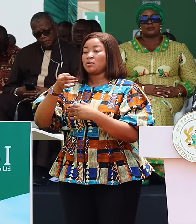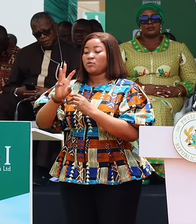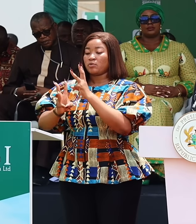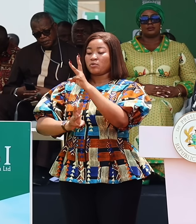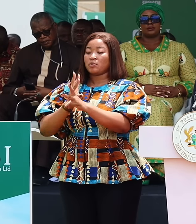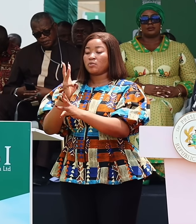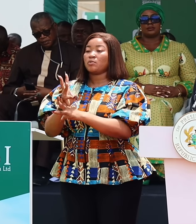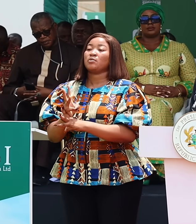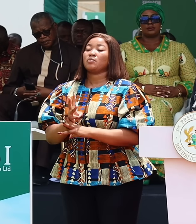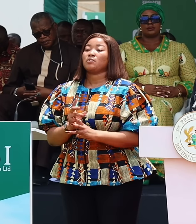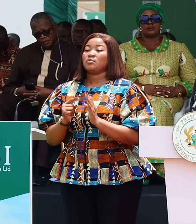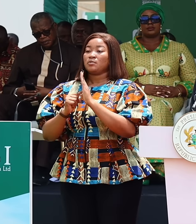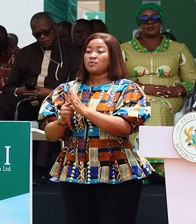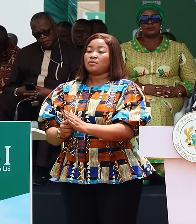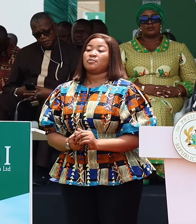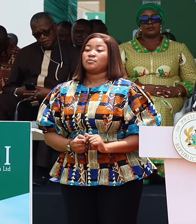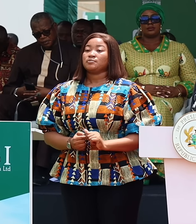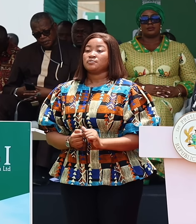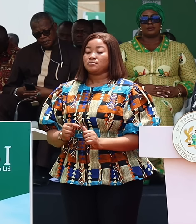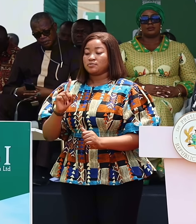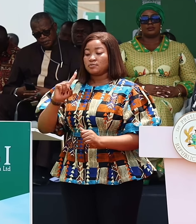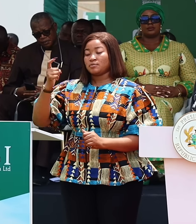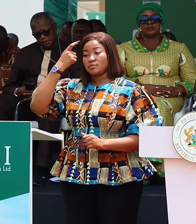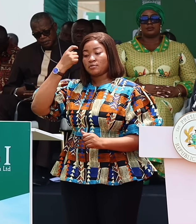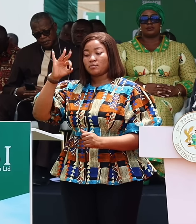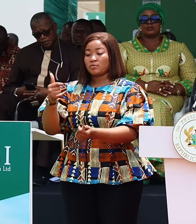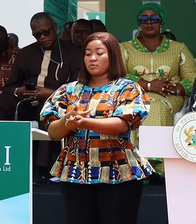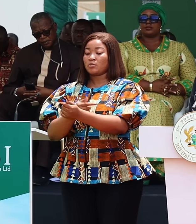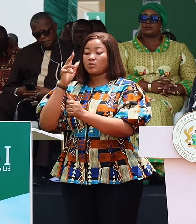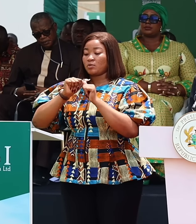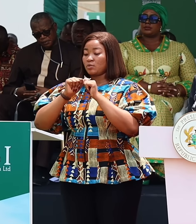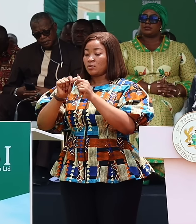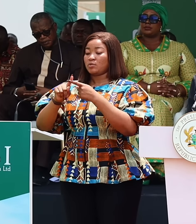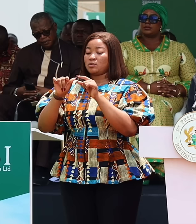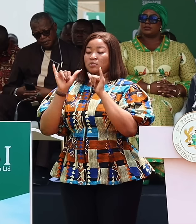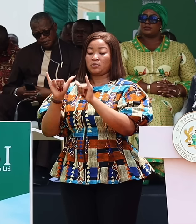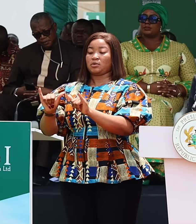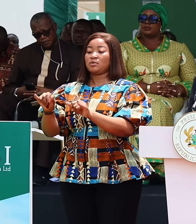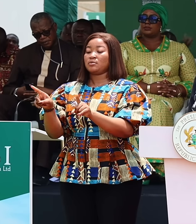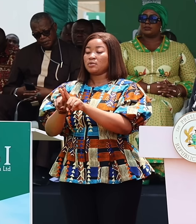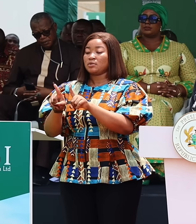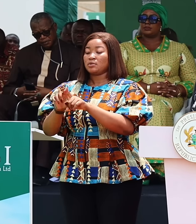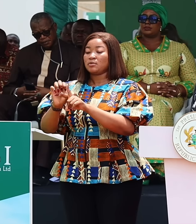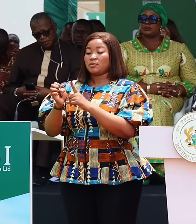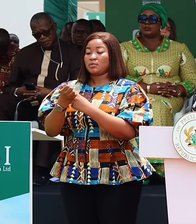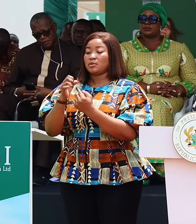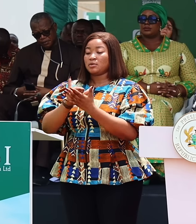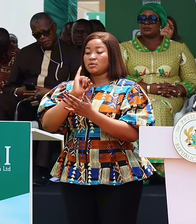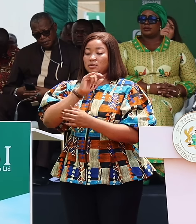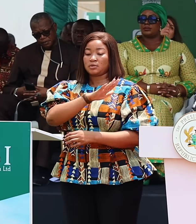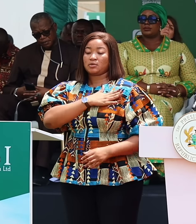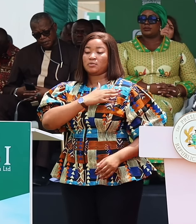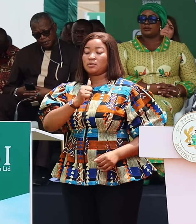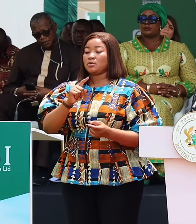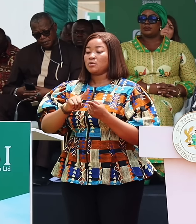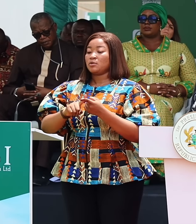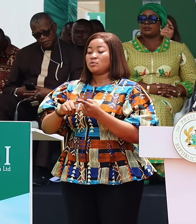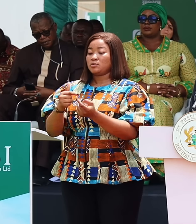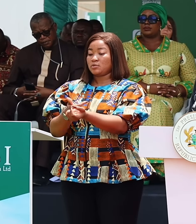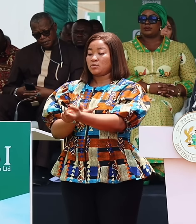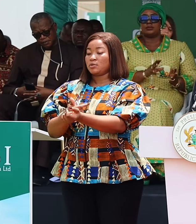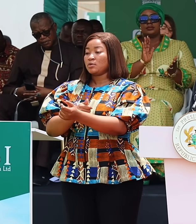global significance. The government of Ghana will continue to maintain such an environment, and that is my pledge to the Ghanaian